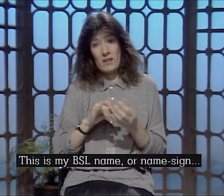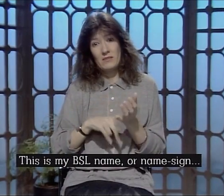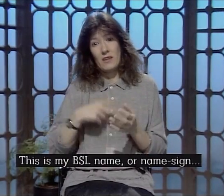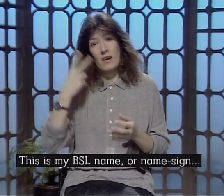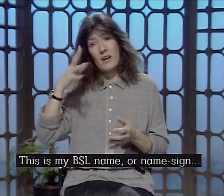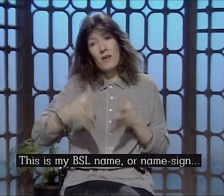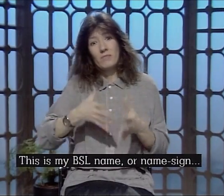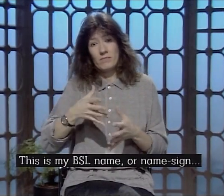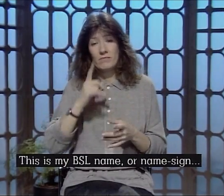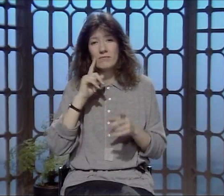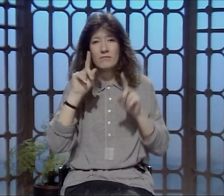my BSL name.